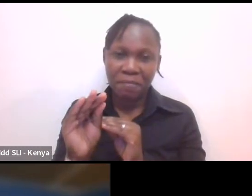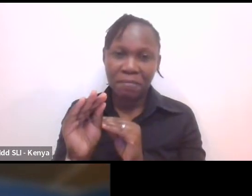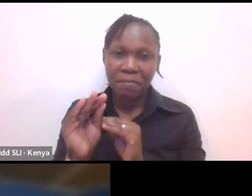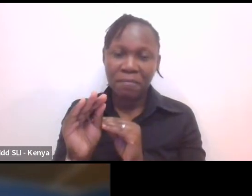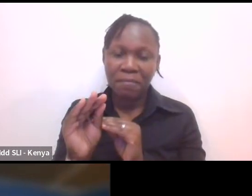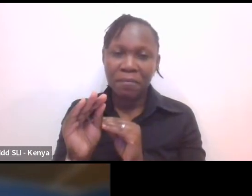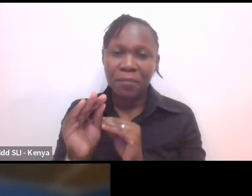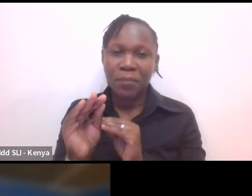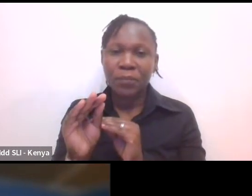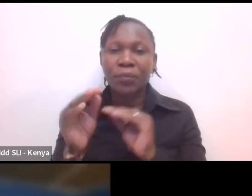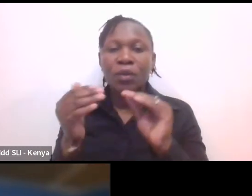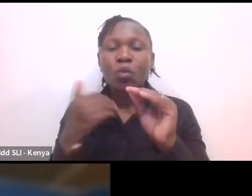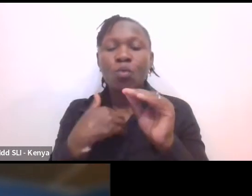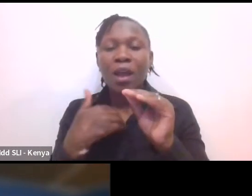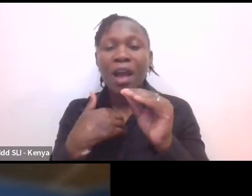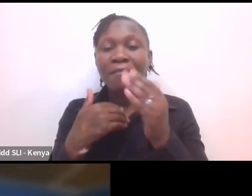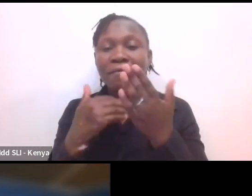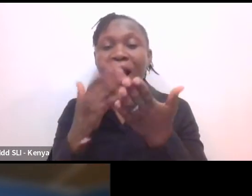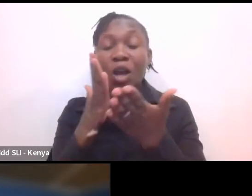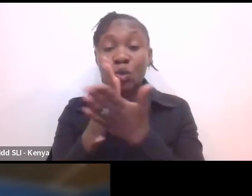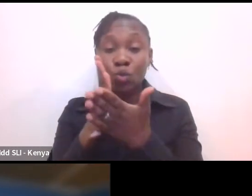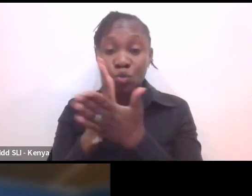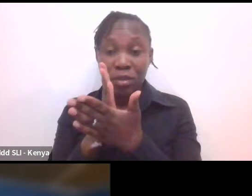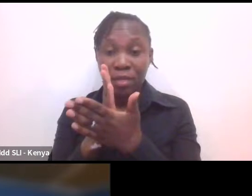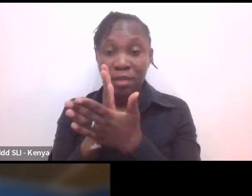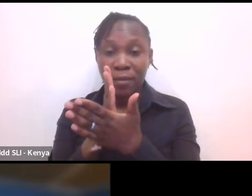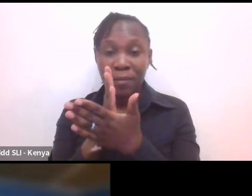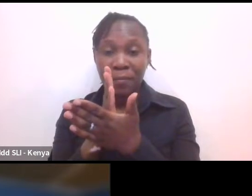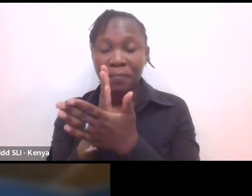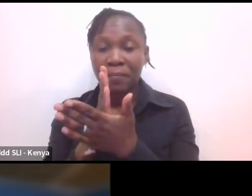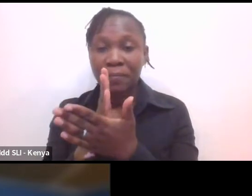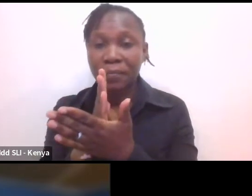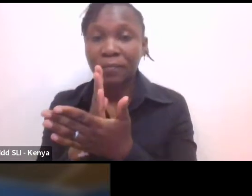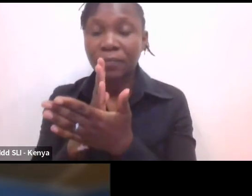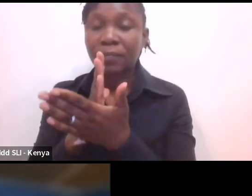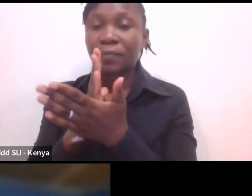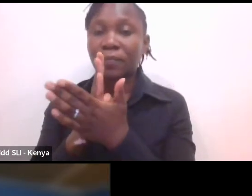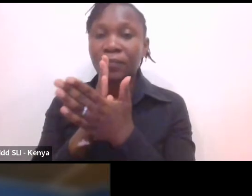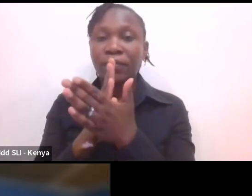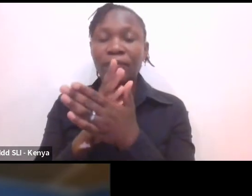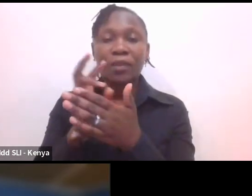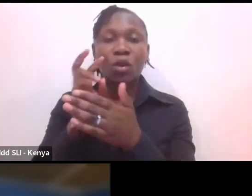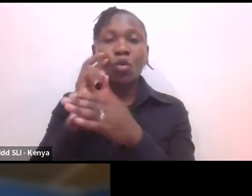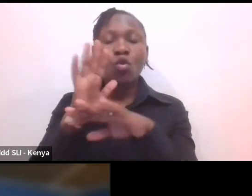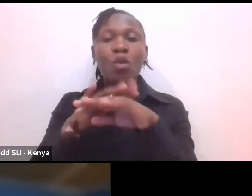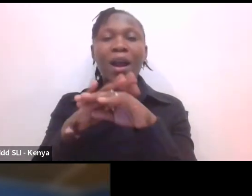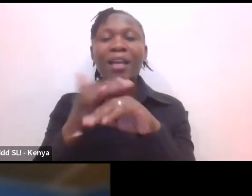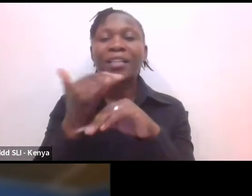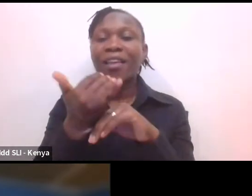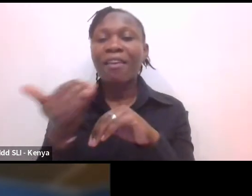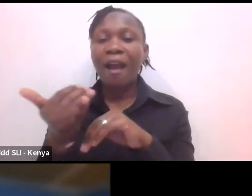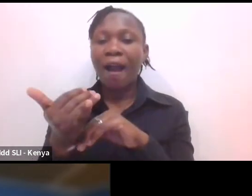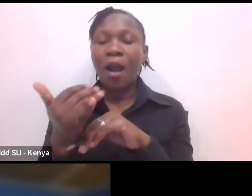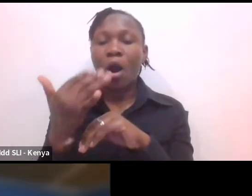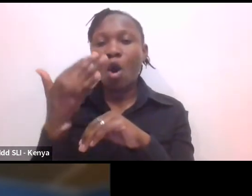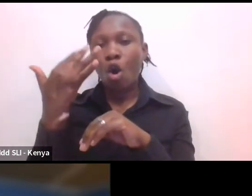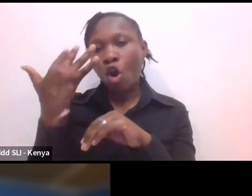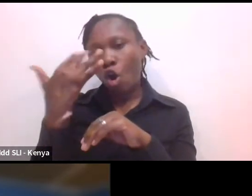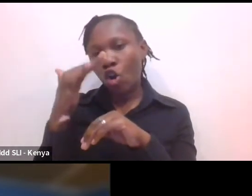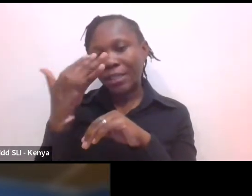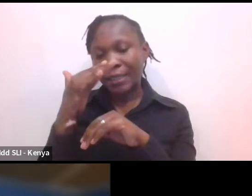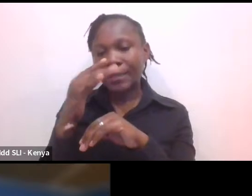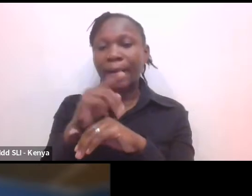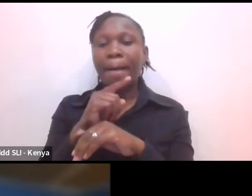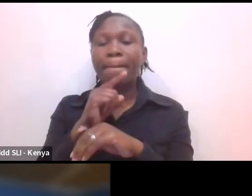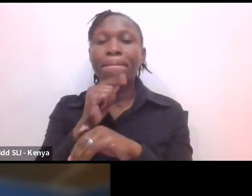kind of recurrent trope, and it has a kind of truth that particularly young autistic males in England really